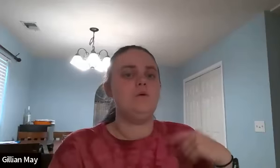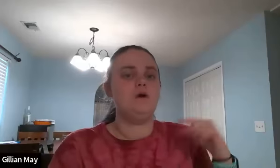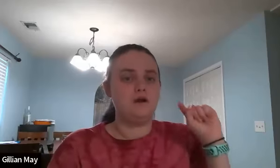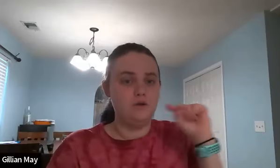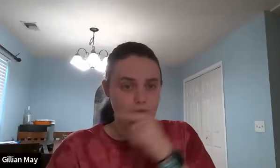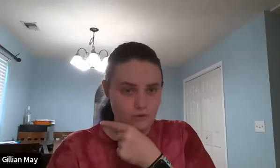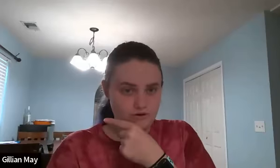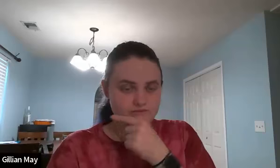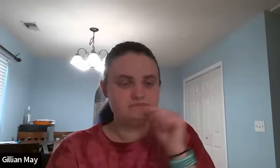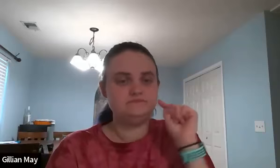or corn.